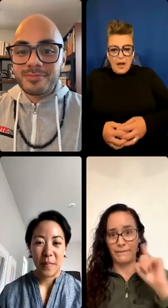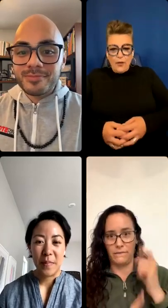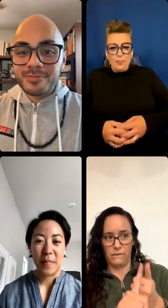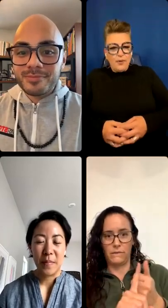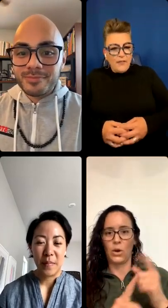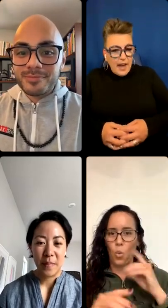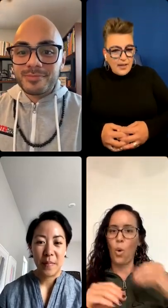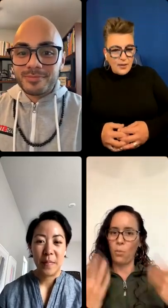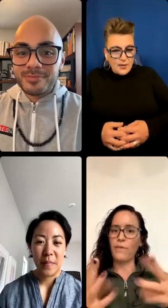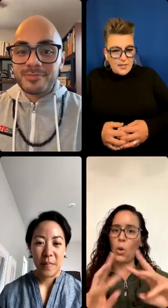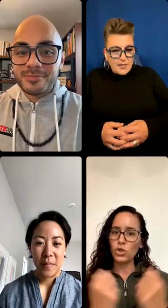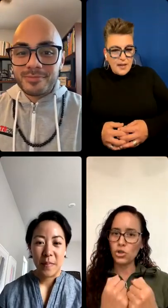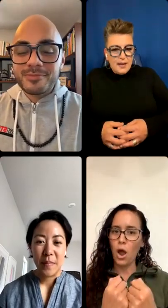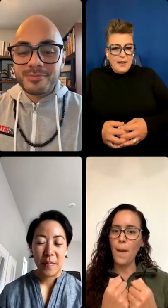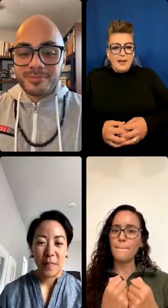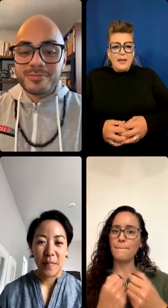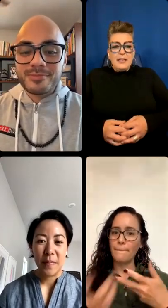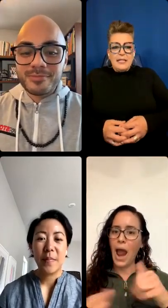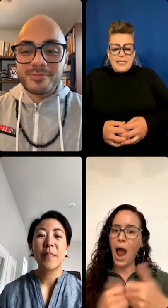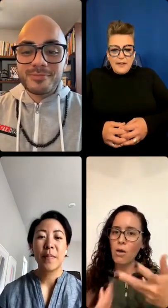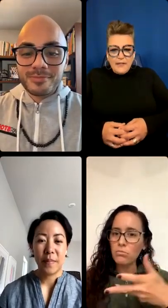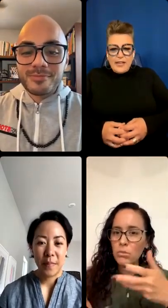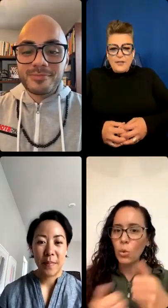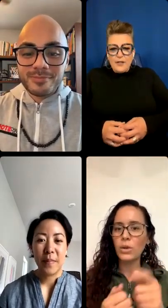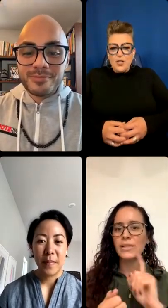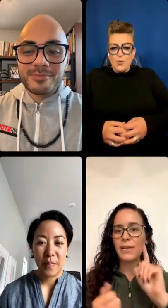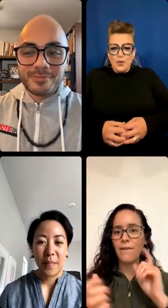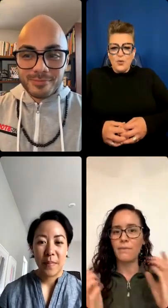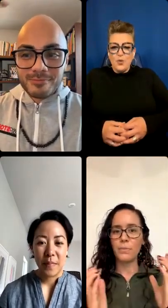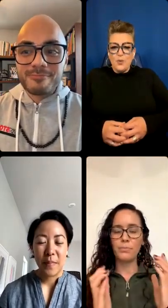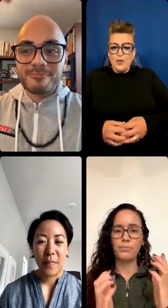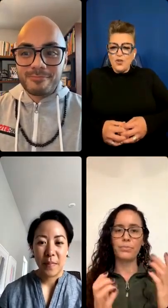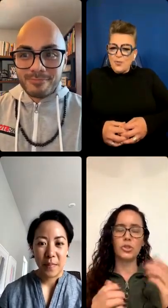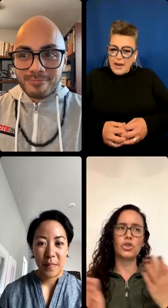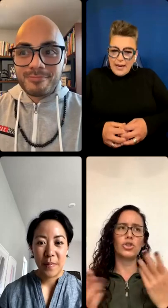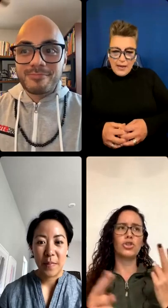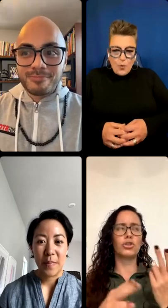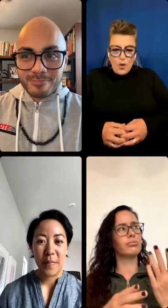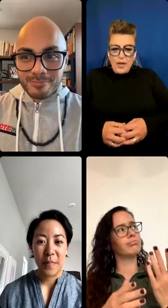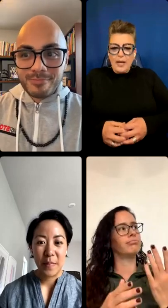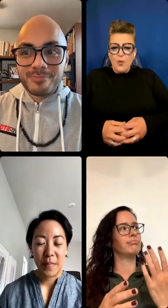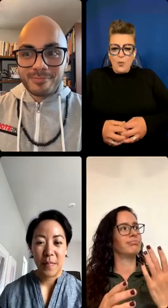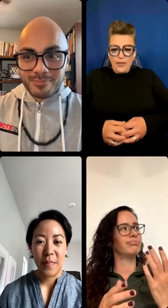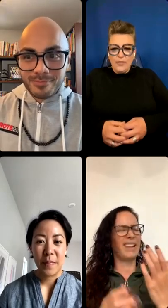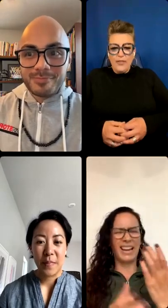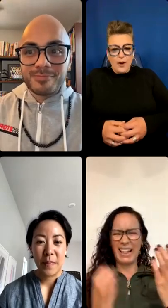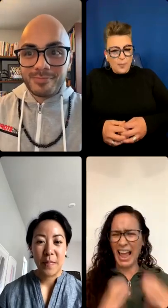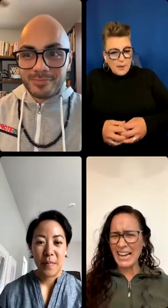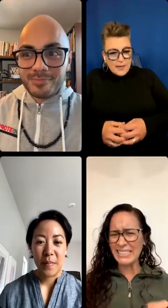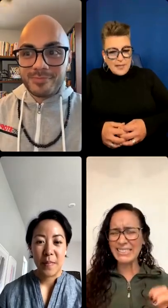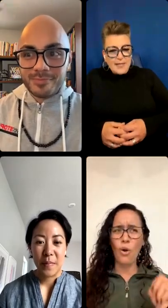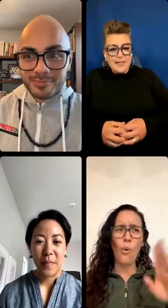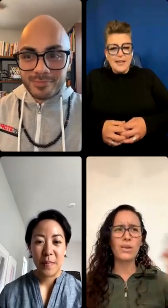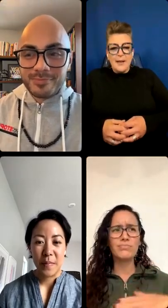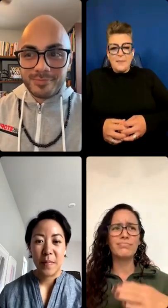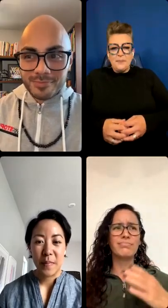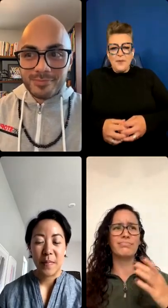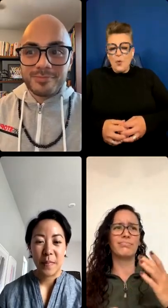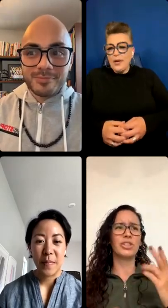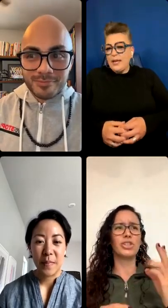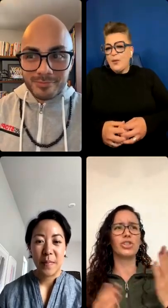mental health providers, deaf individuals who will train working with